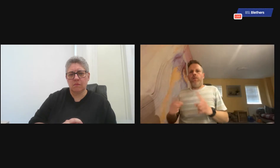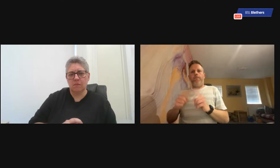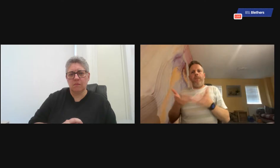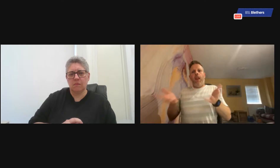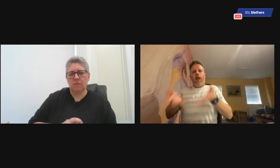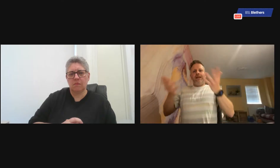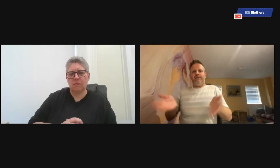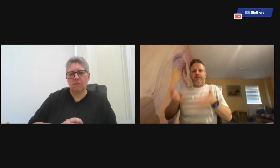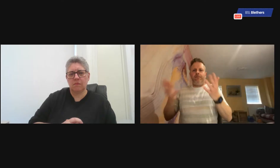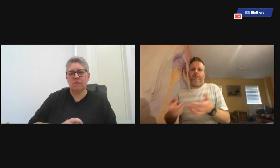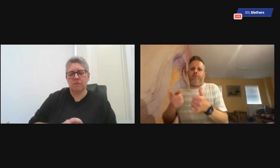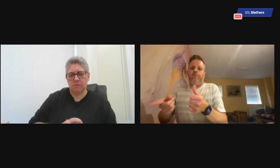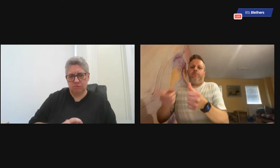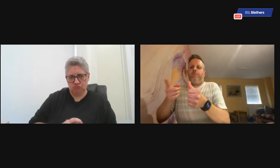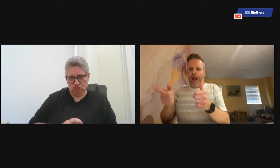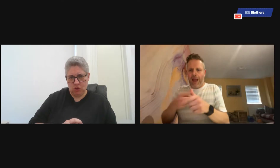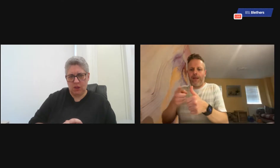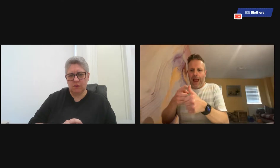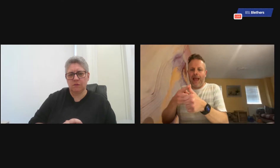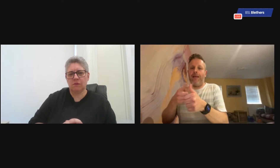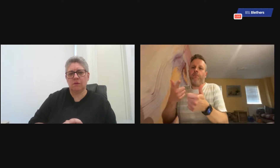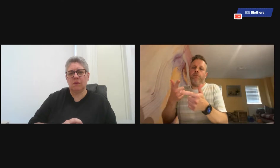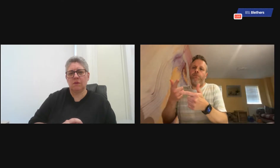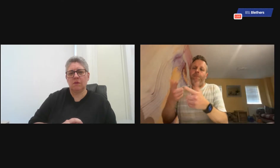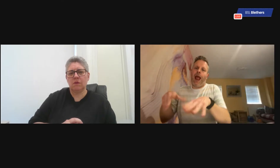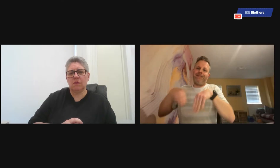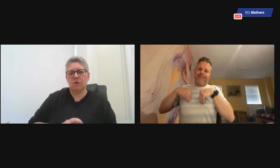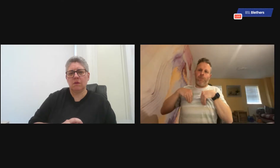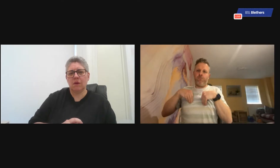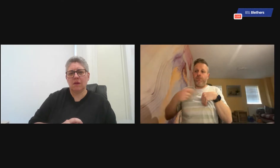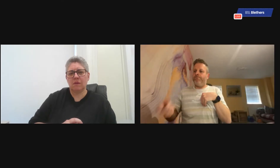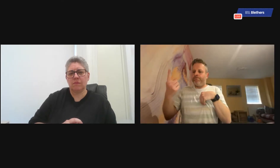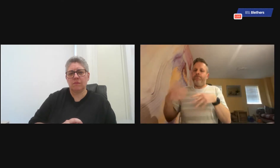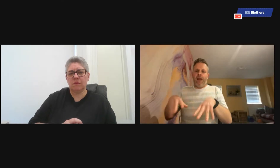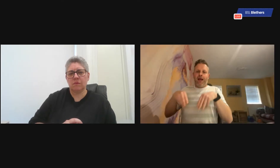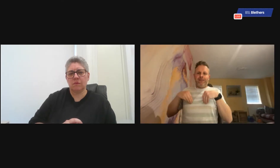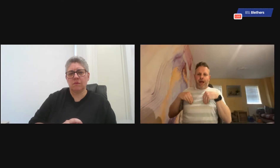and anything like that. You have to be able to talk through things,